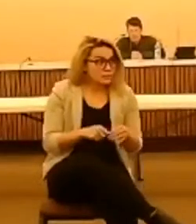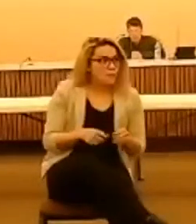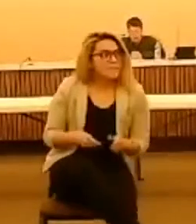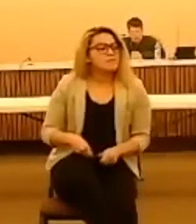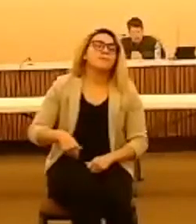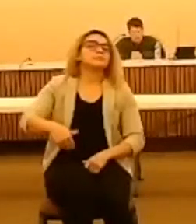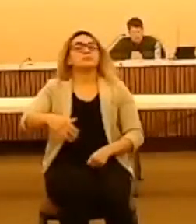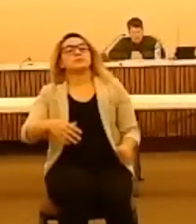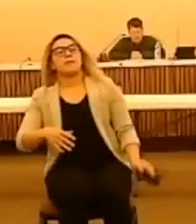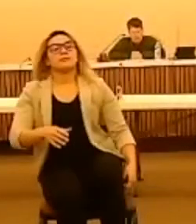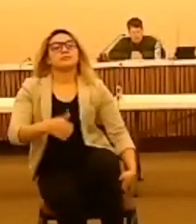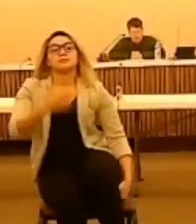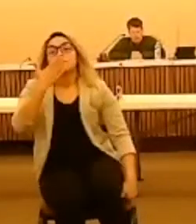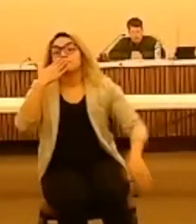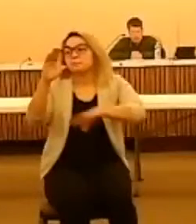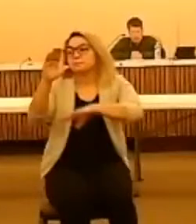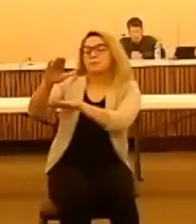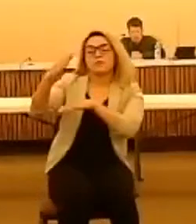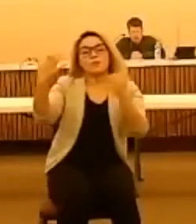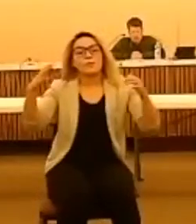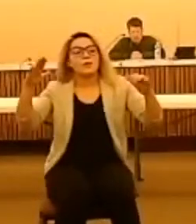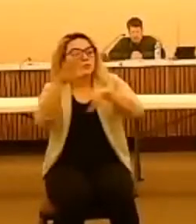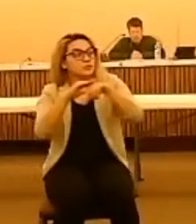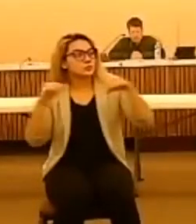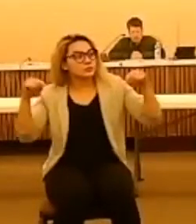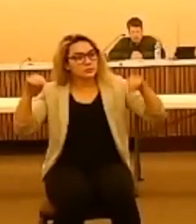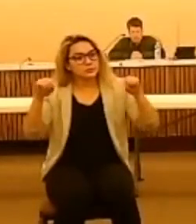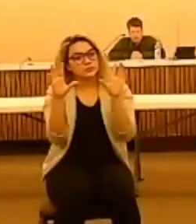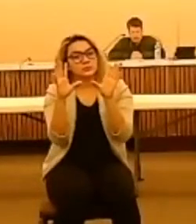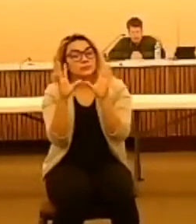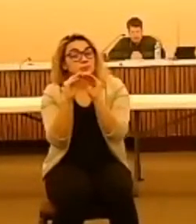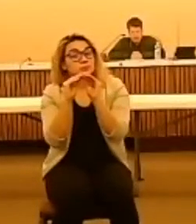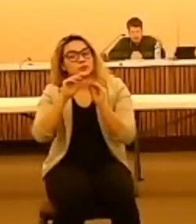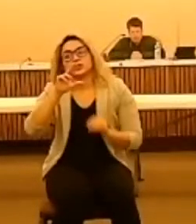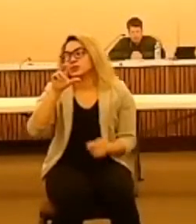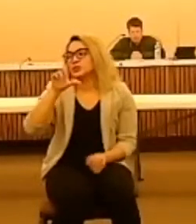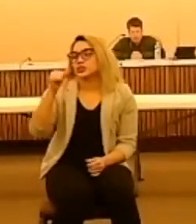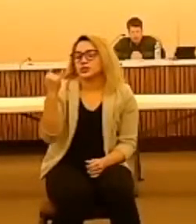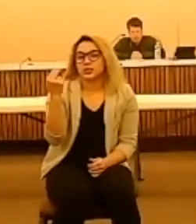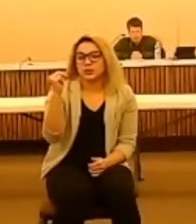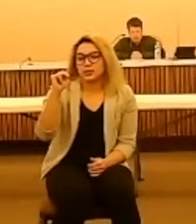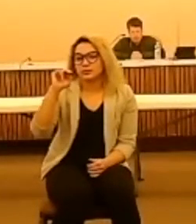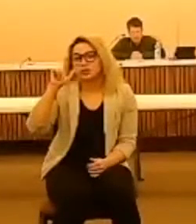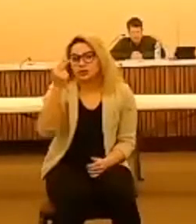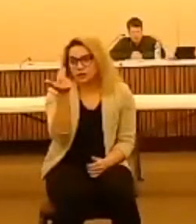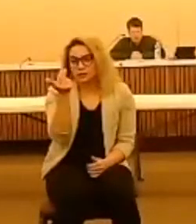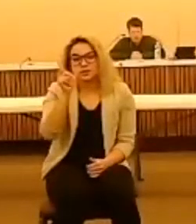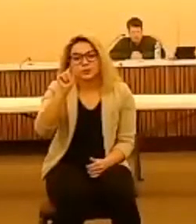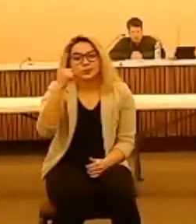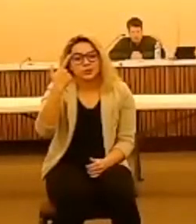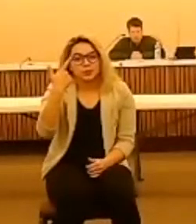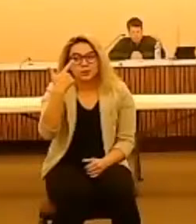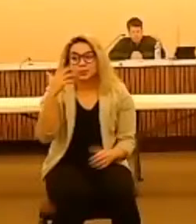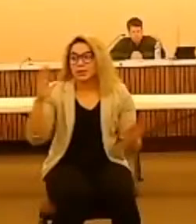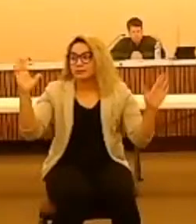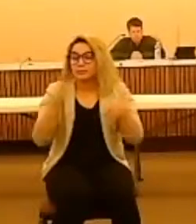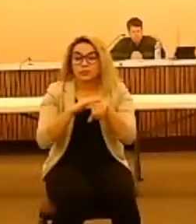Good evening. I would like to call the January 13th, 2021 Henrietta Town Board meeting to order. Please call the